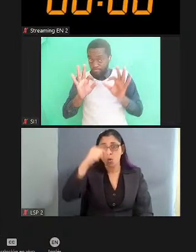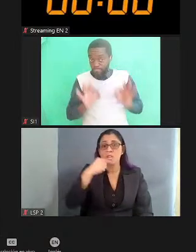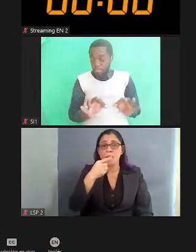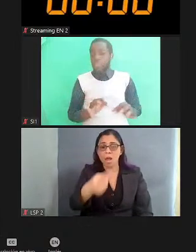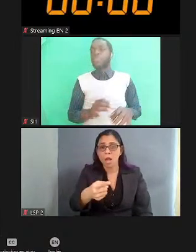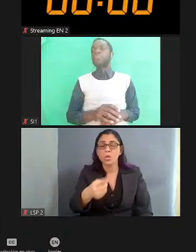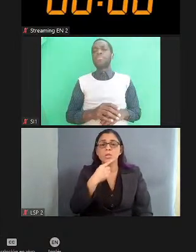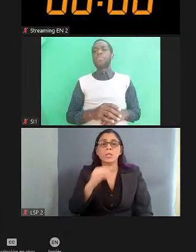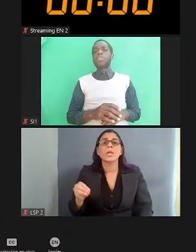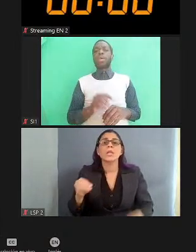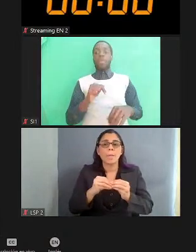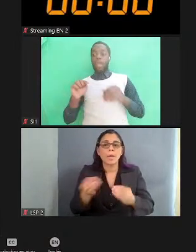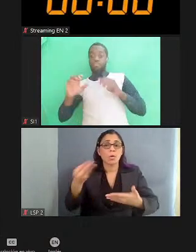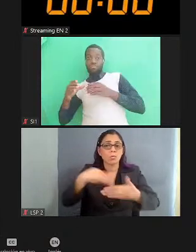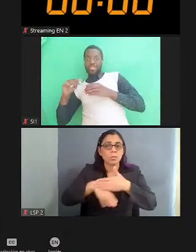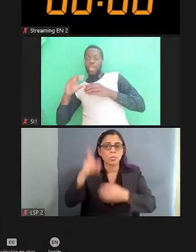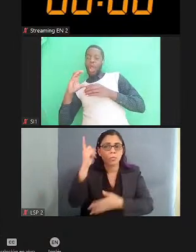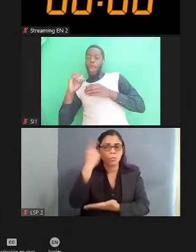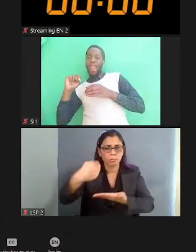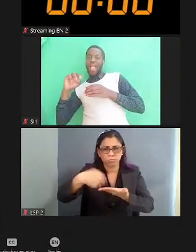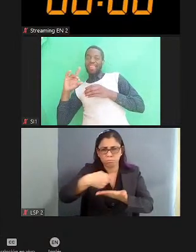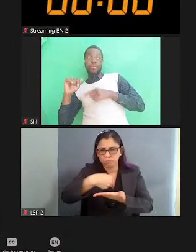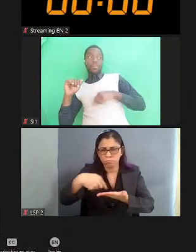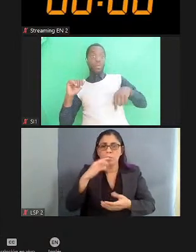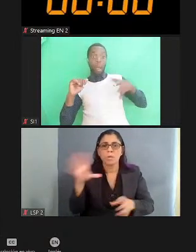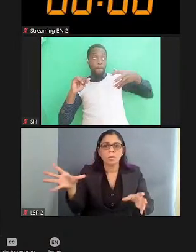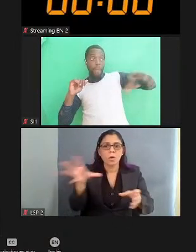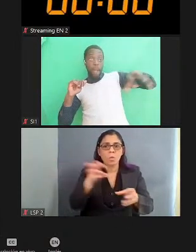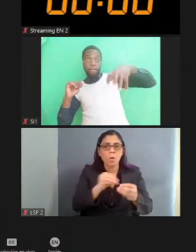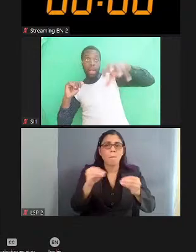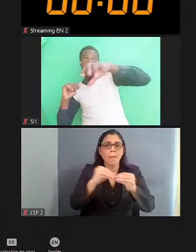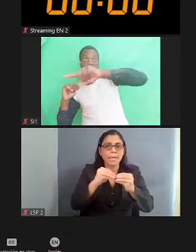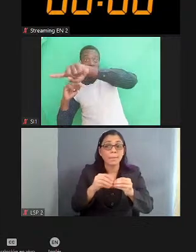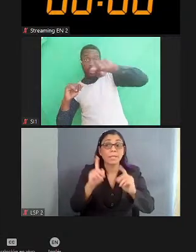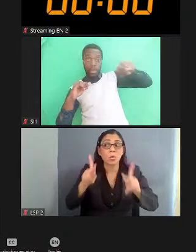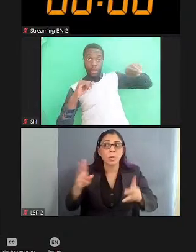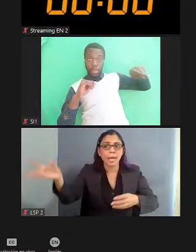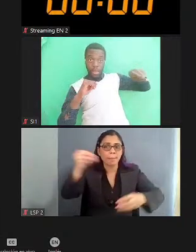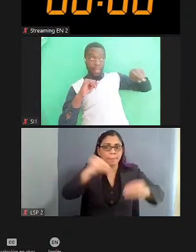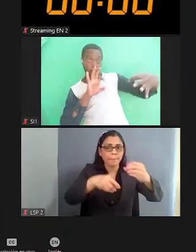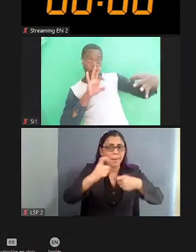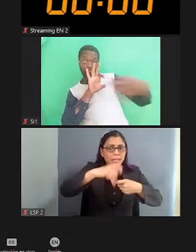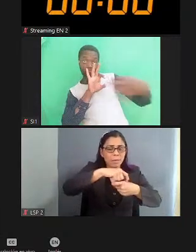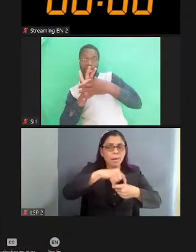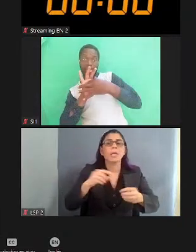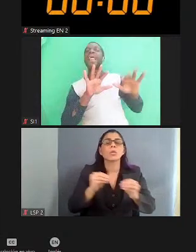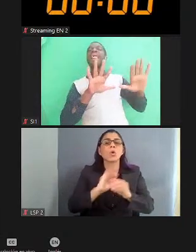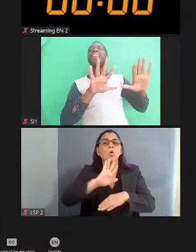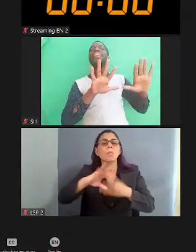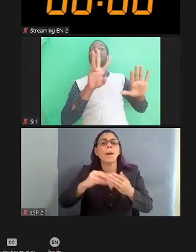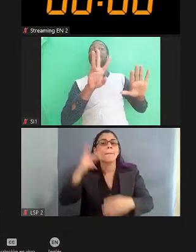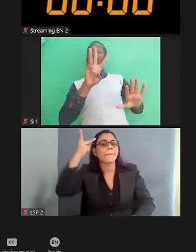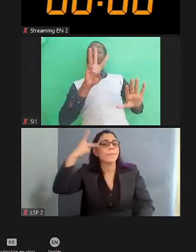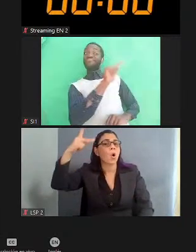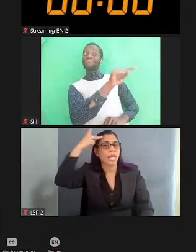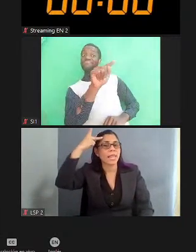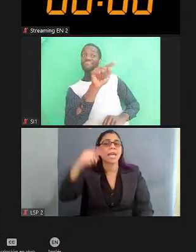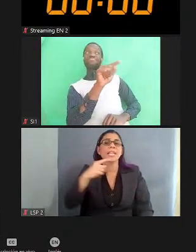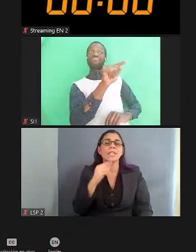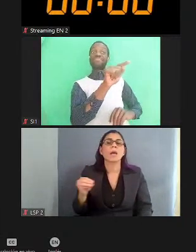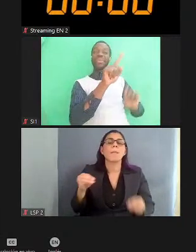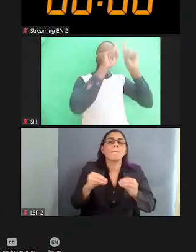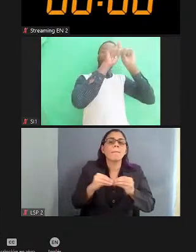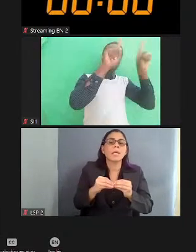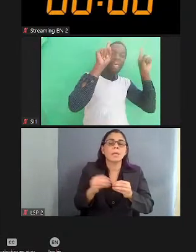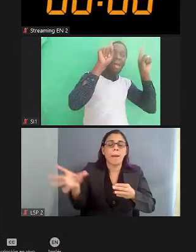in the articulation with the sectors involved there were 14 sectors involved in the policy processes